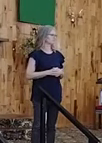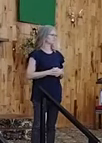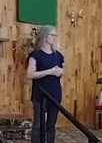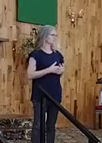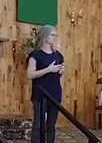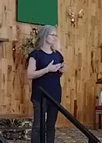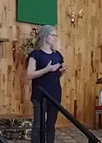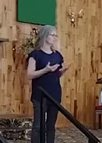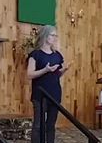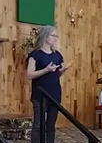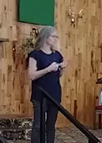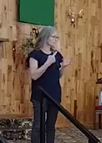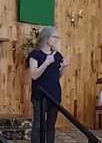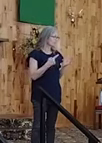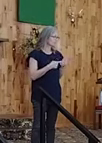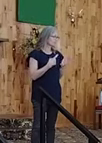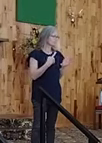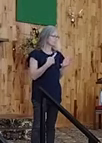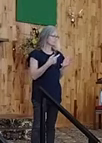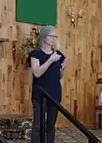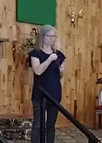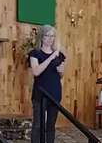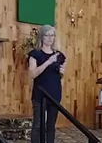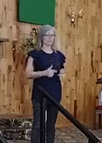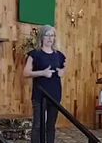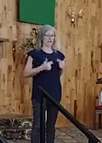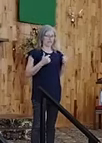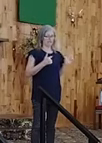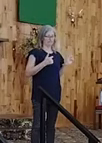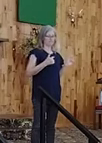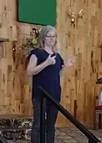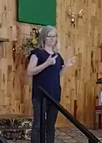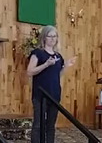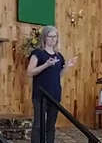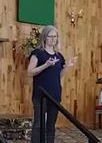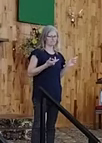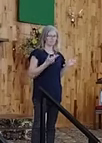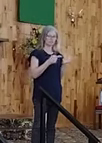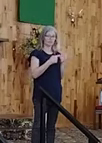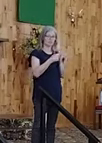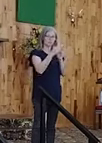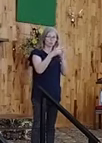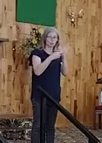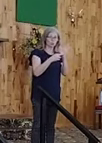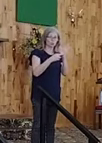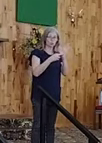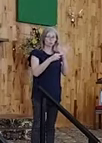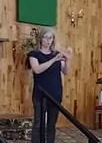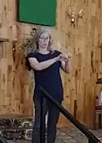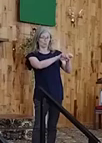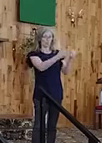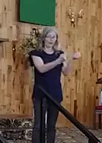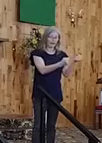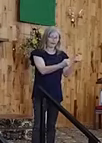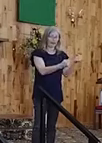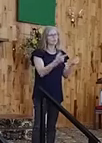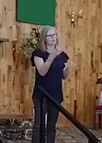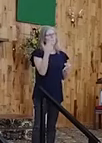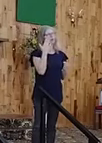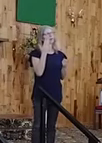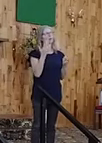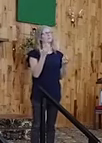You can, you know, sometimes in the religious life also, you break some rules. Today also, you know, when a